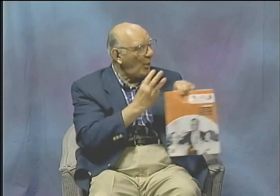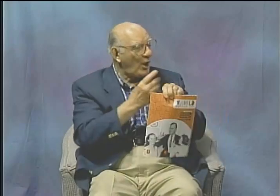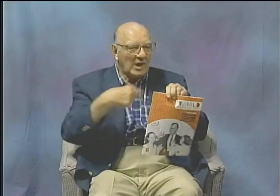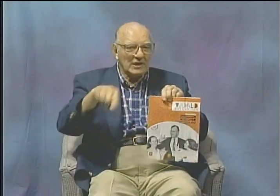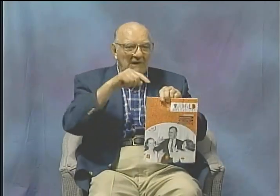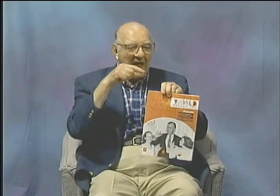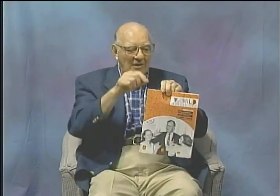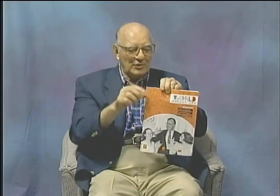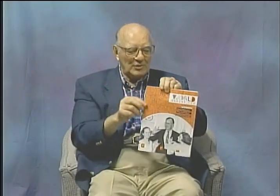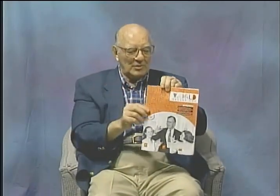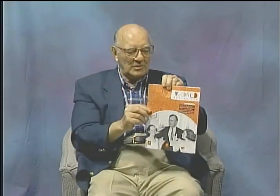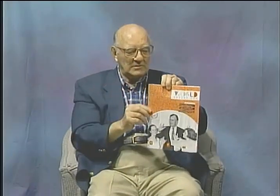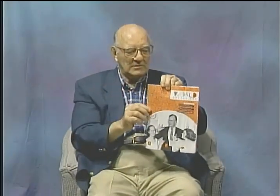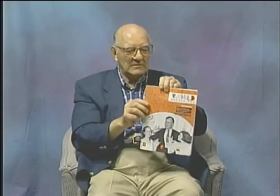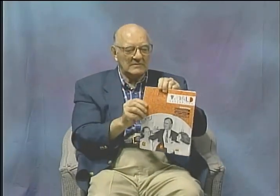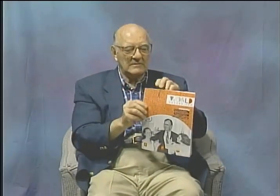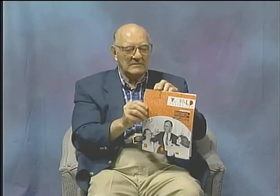world around you.